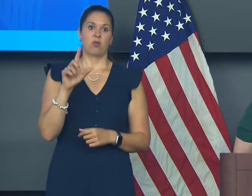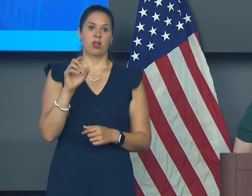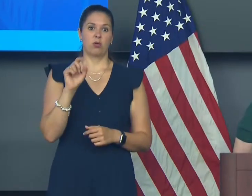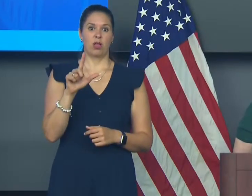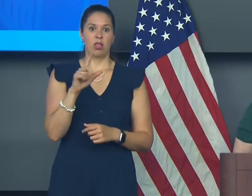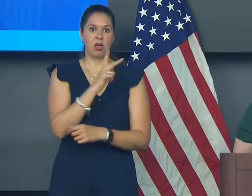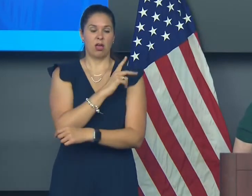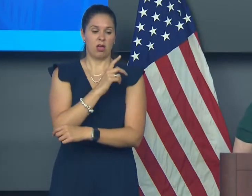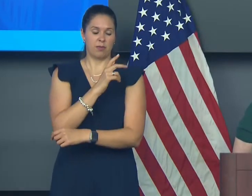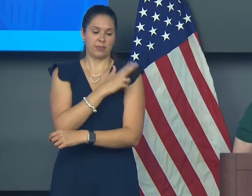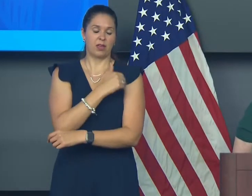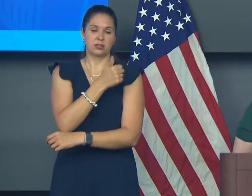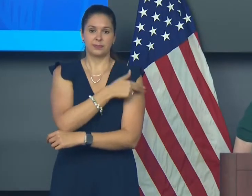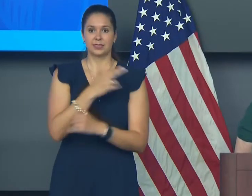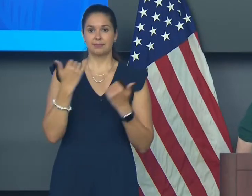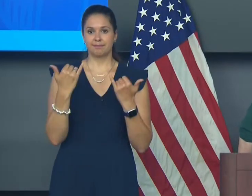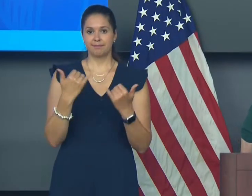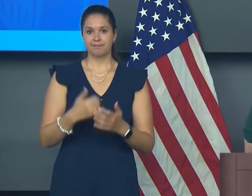Hospital.